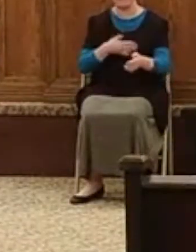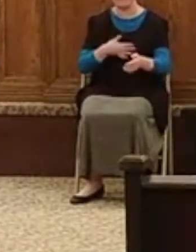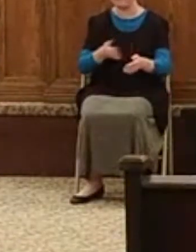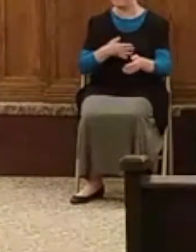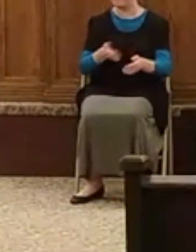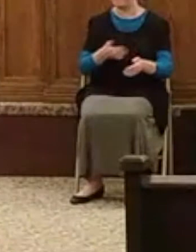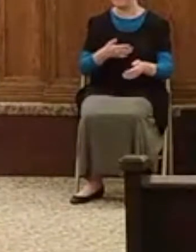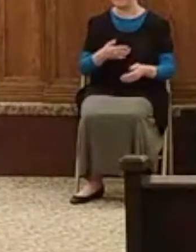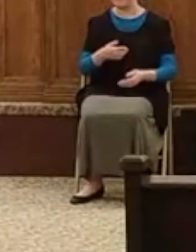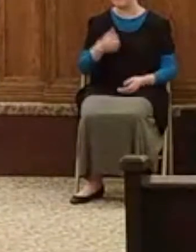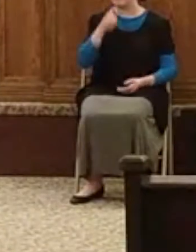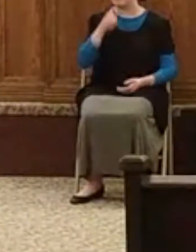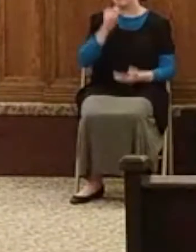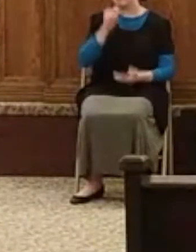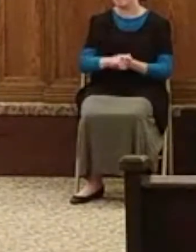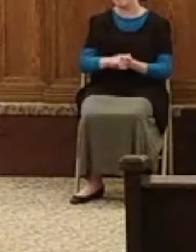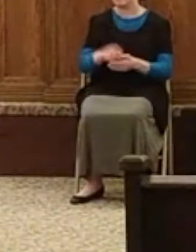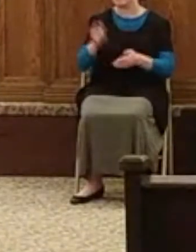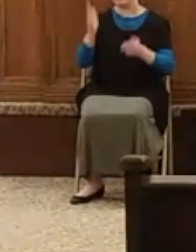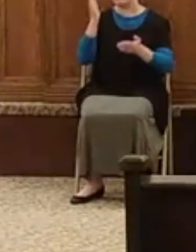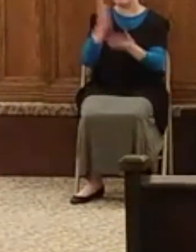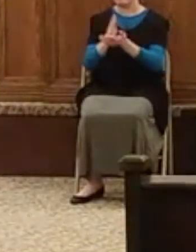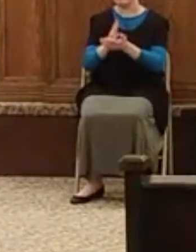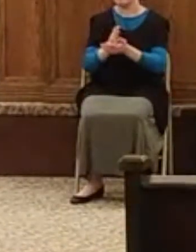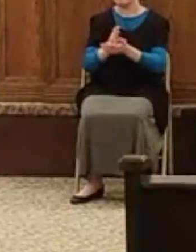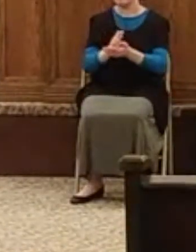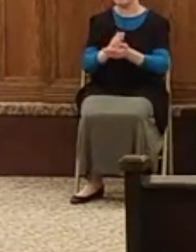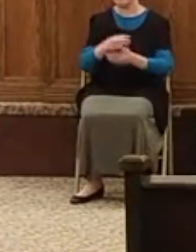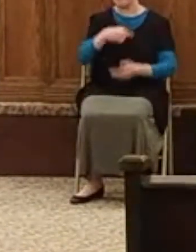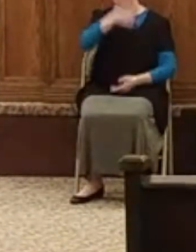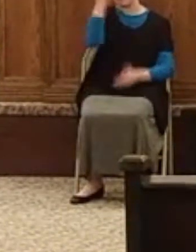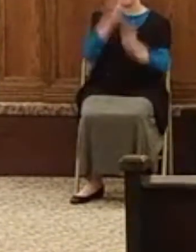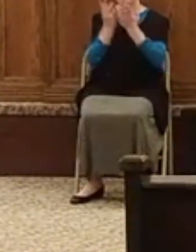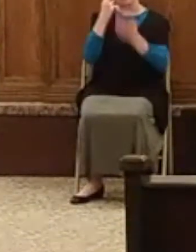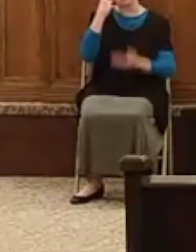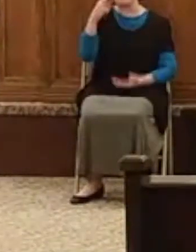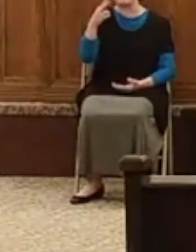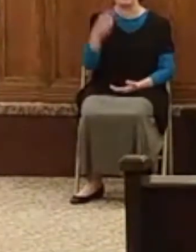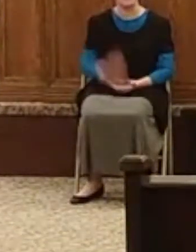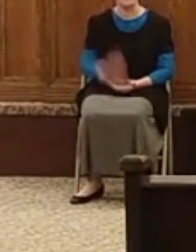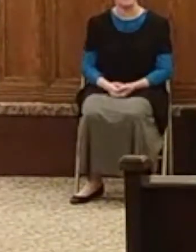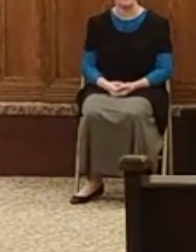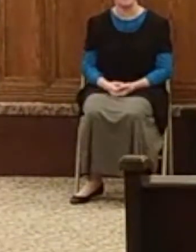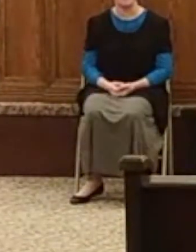that. All I says quit. Facebook is watching.